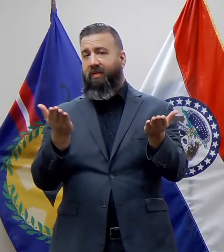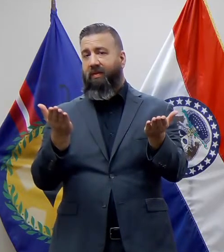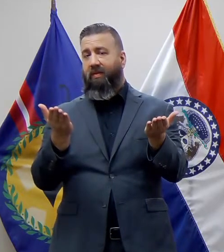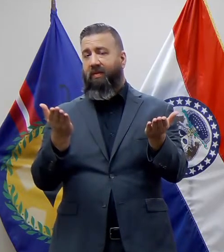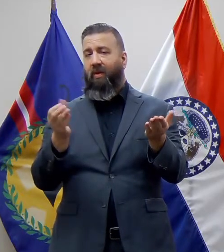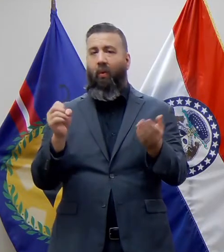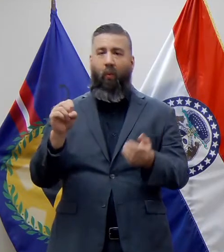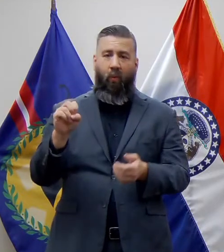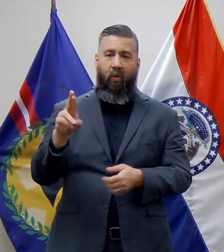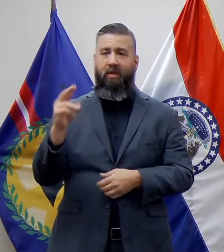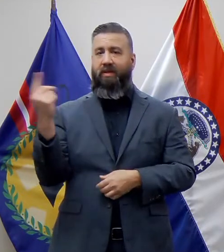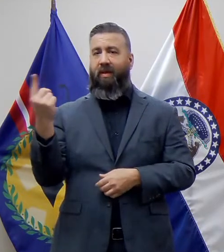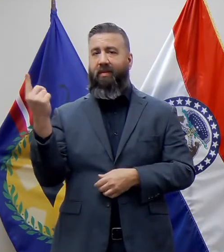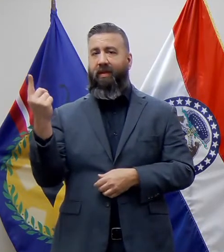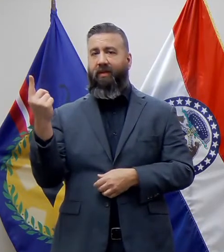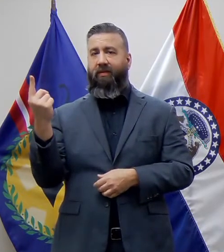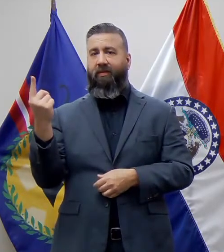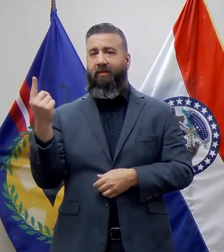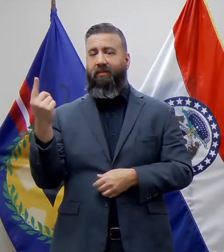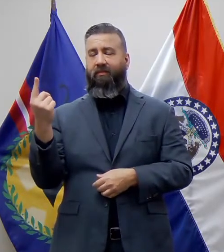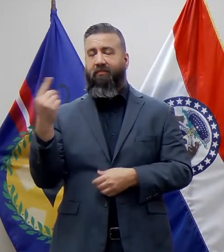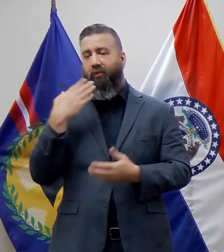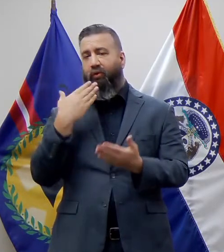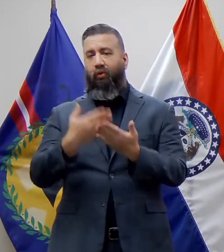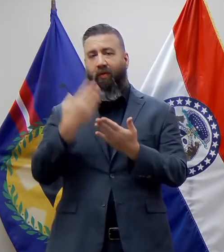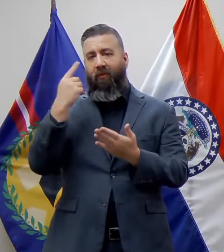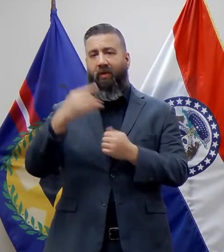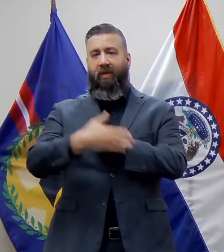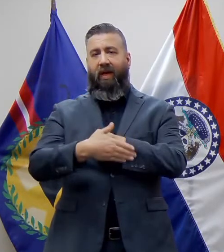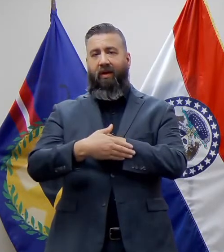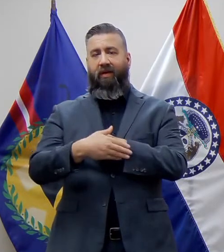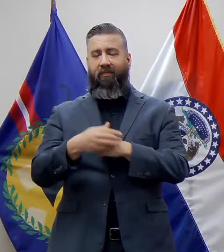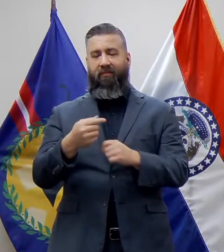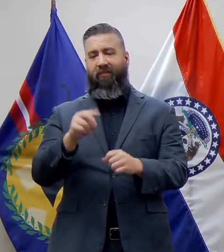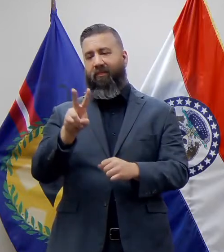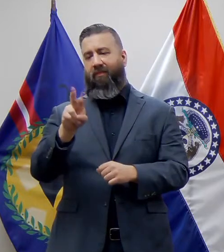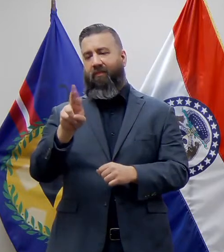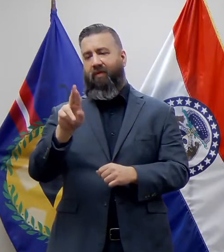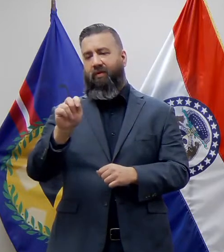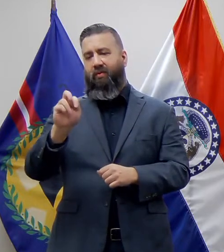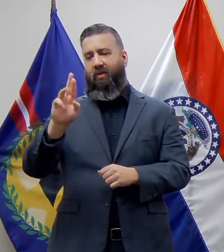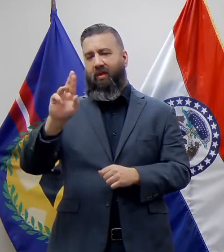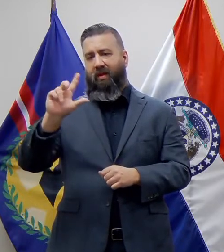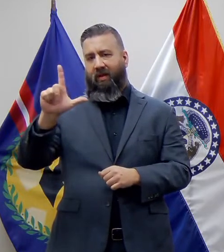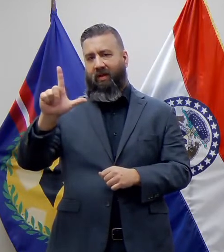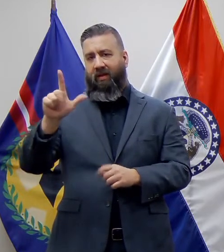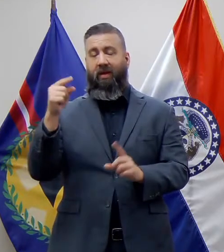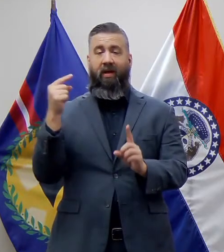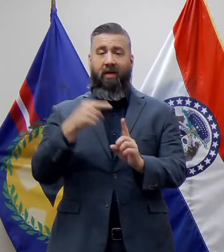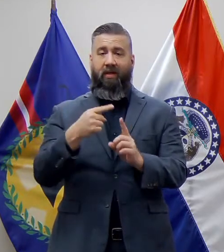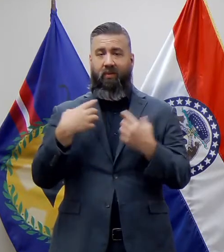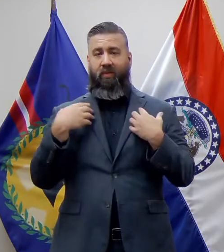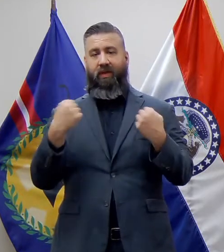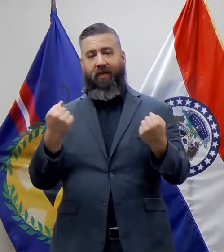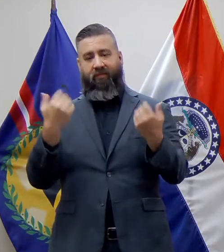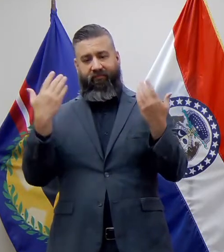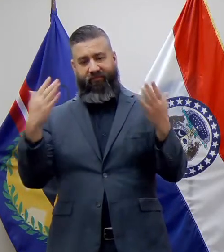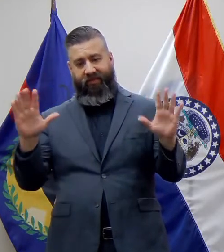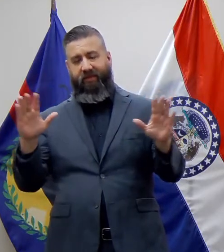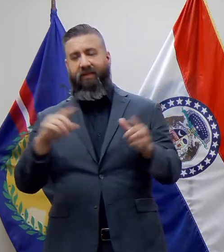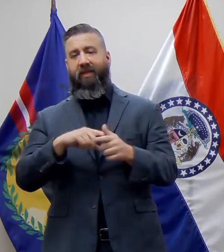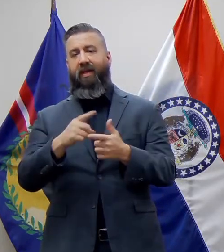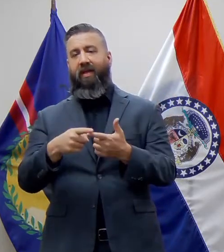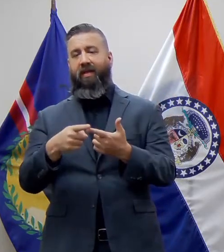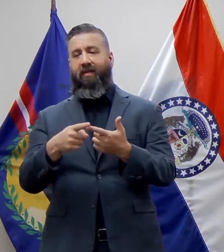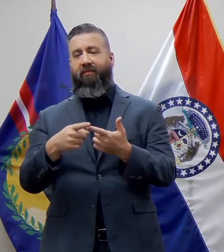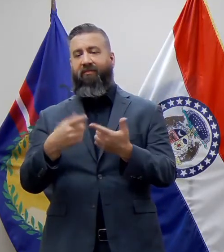or something productive for the county virtually until they're recovered from COVID or until they're